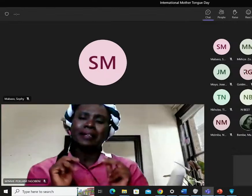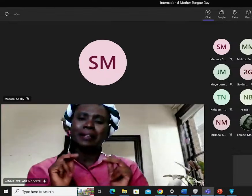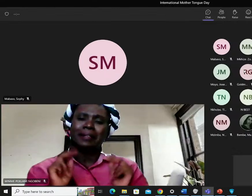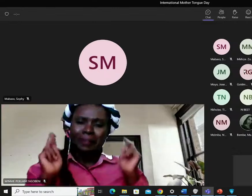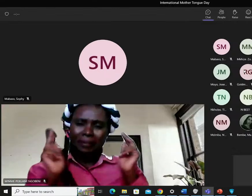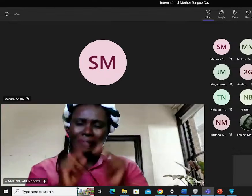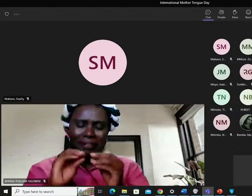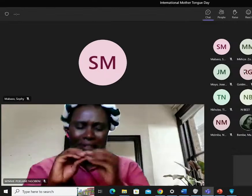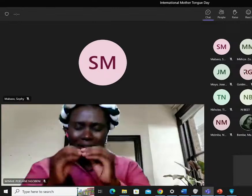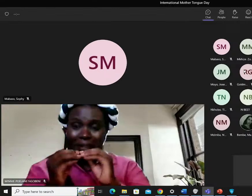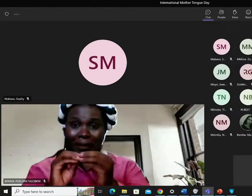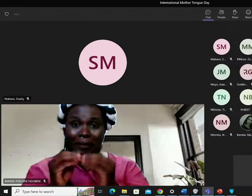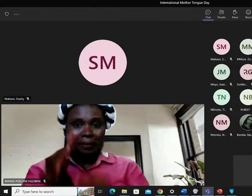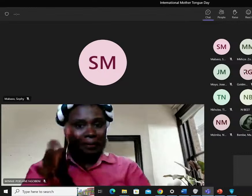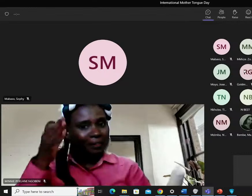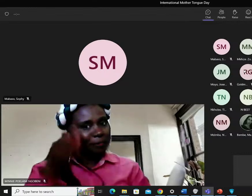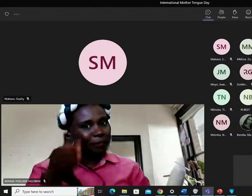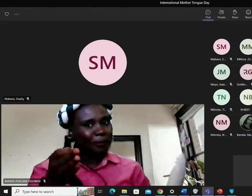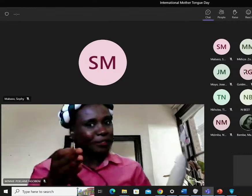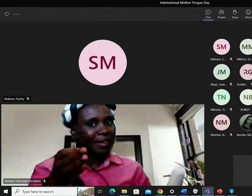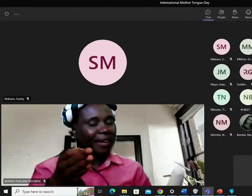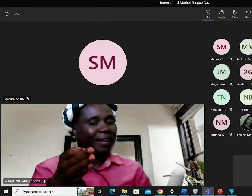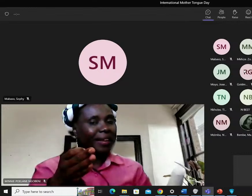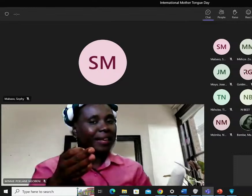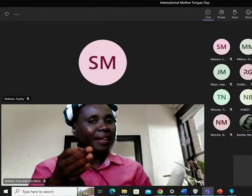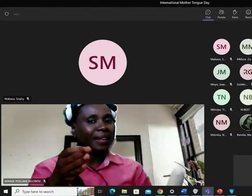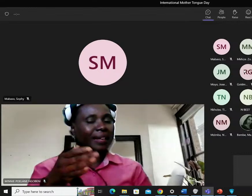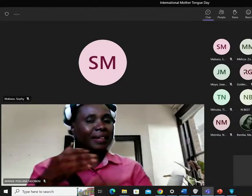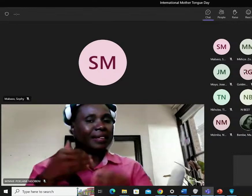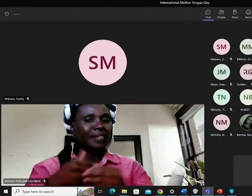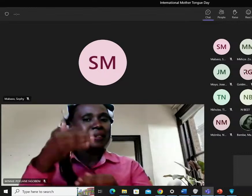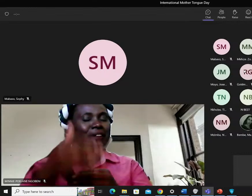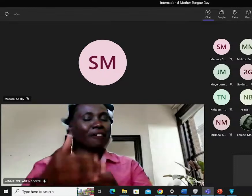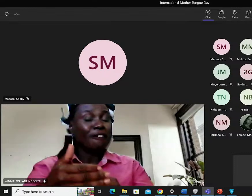futures, is in the forefront.